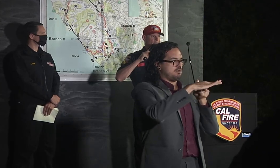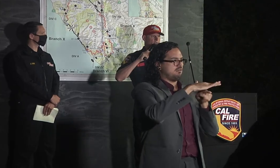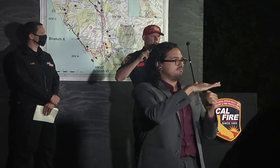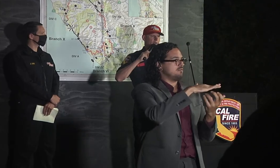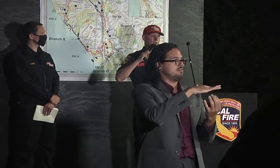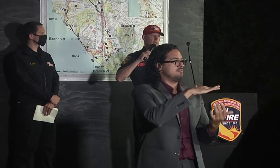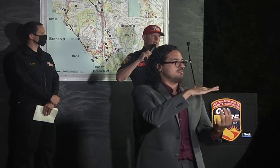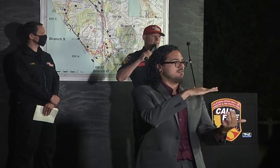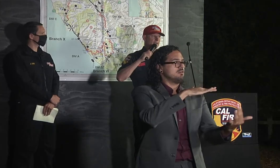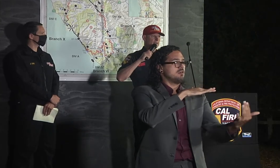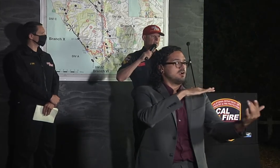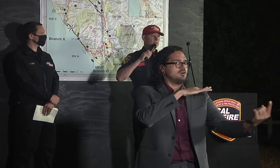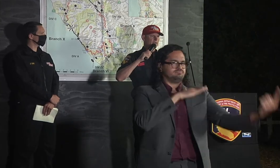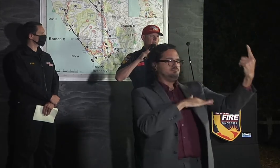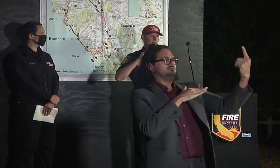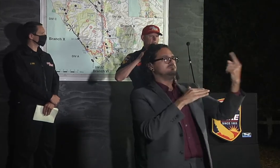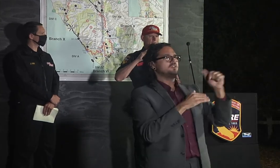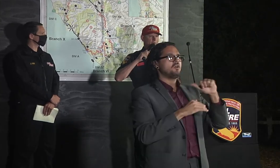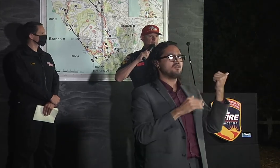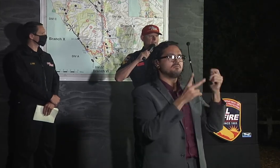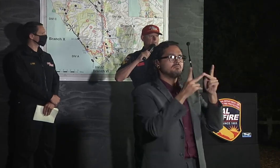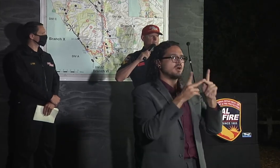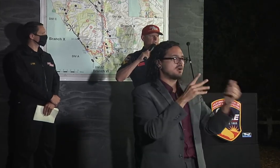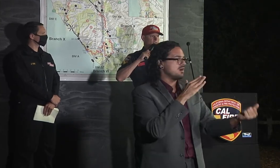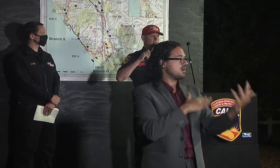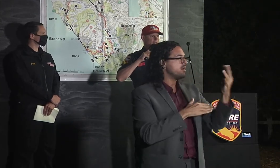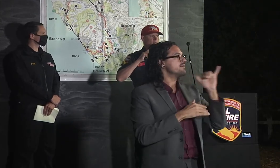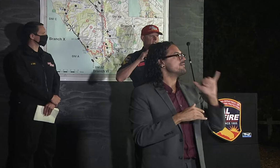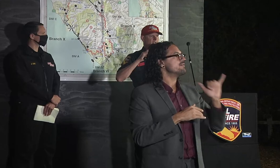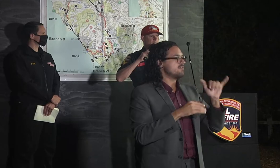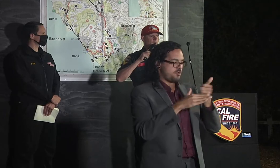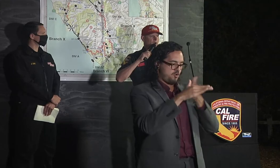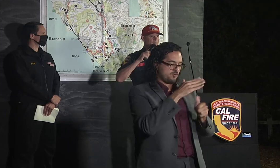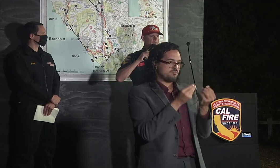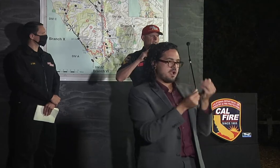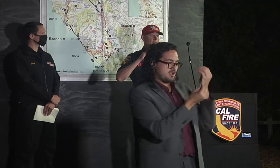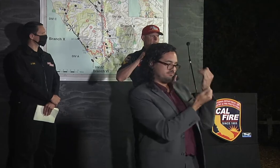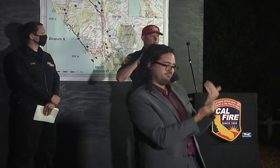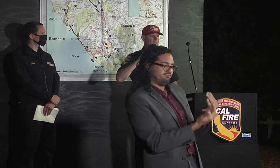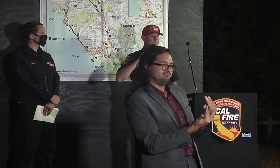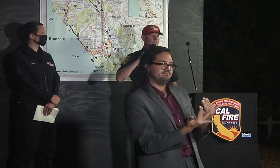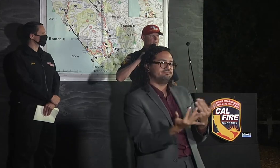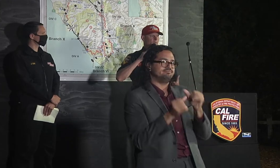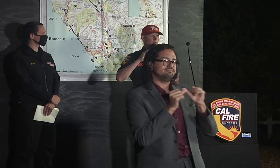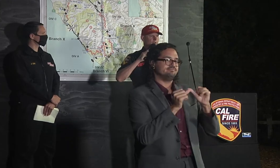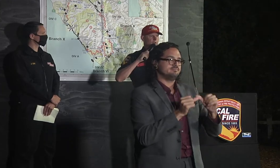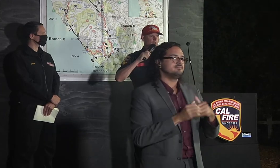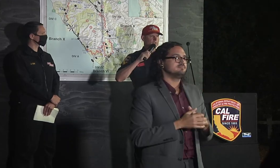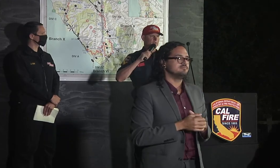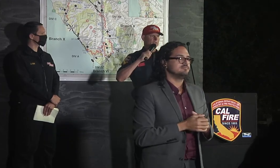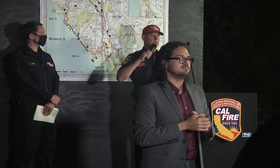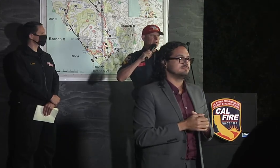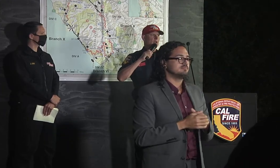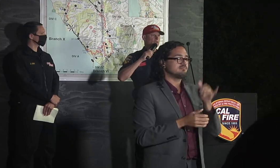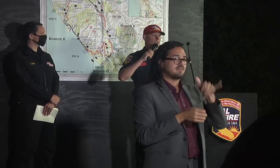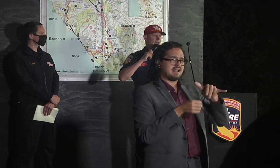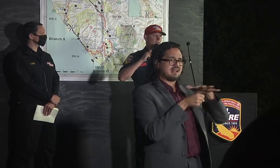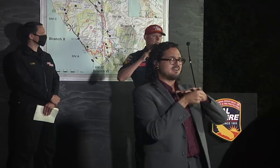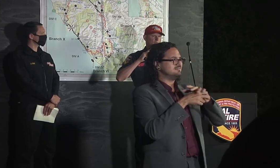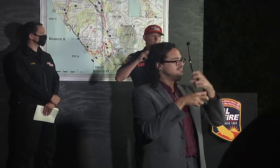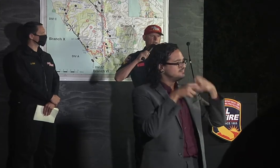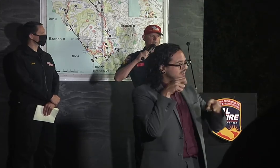of our line. So again, an area that has been a challenge because of the topography and the fuels in it with all the homes, here's yet